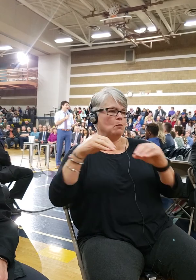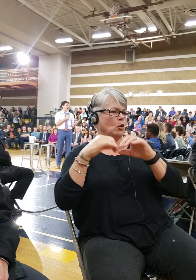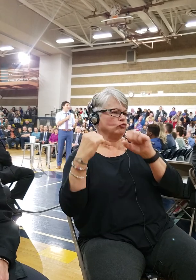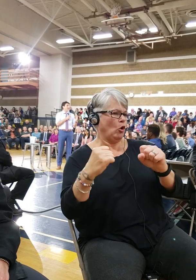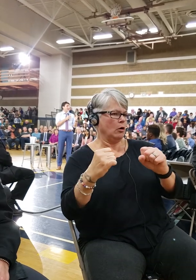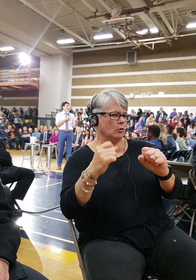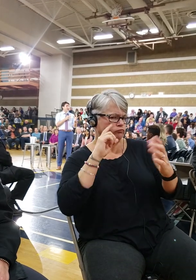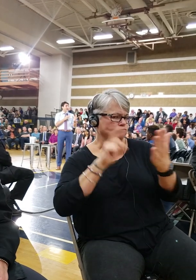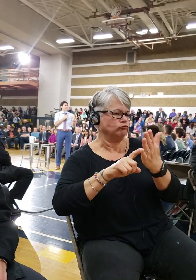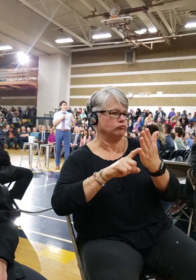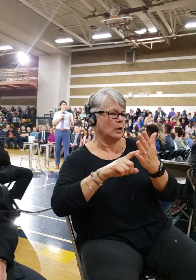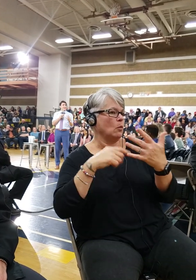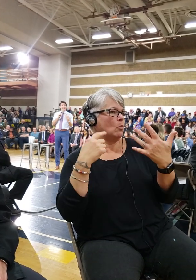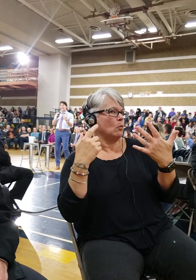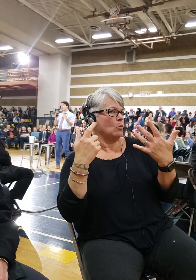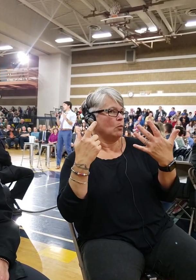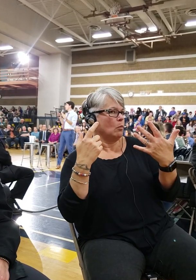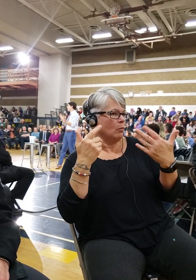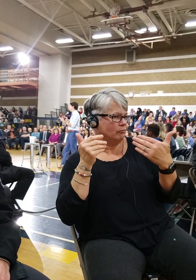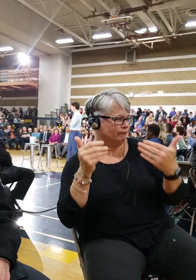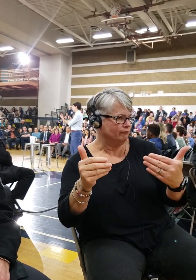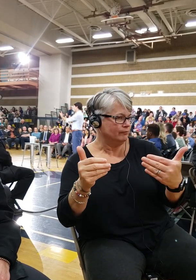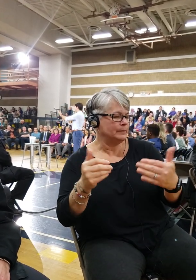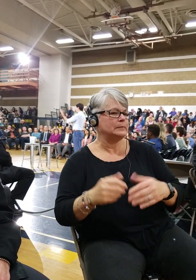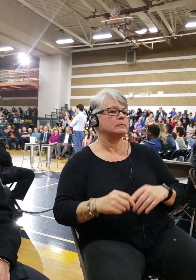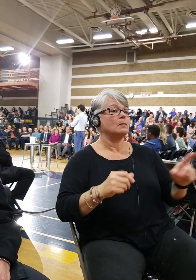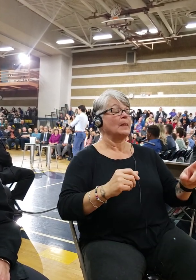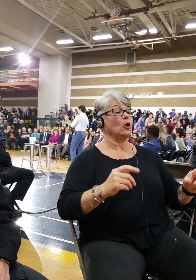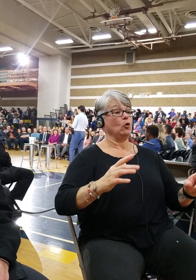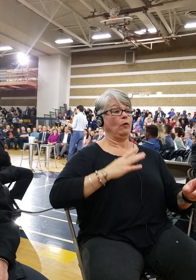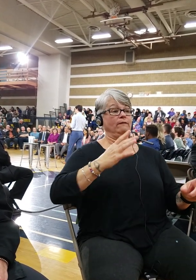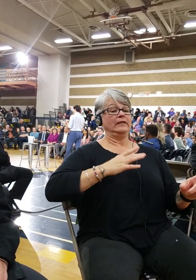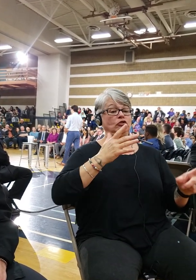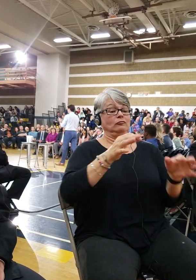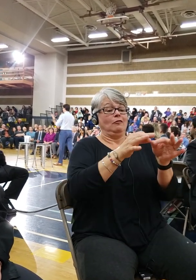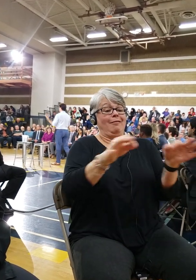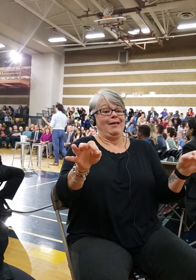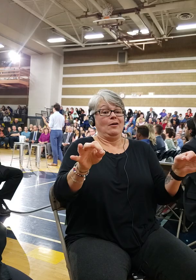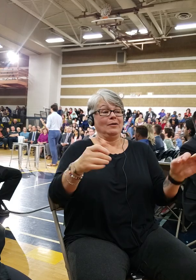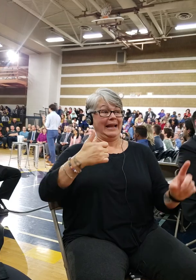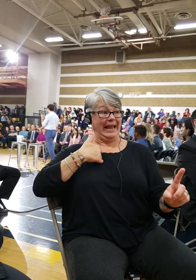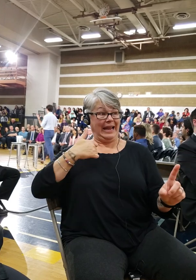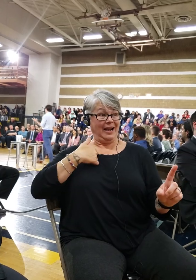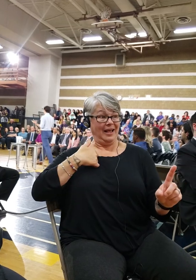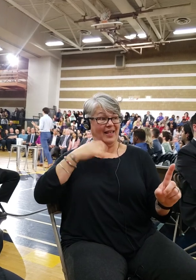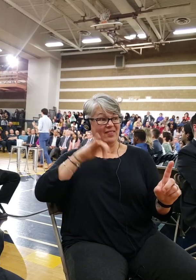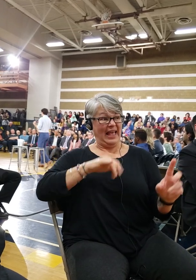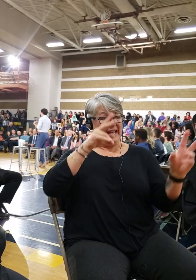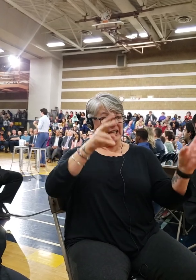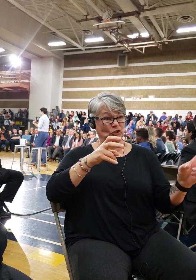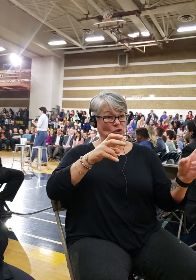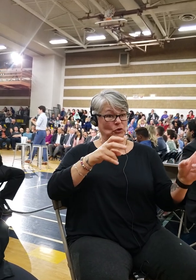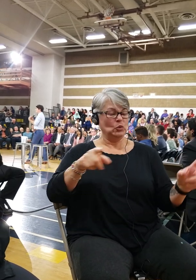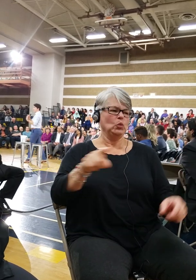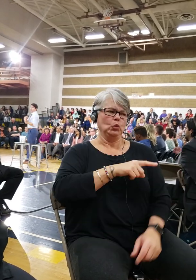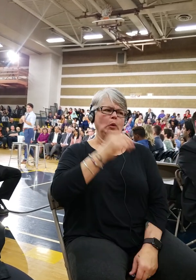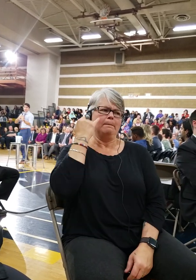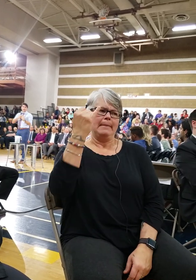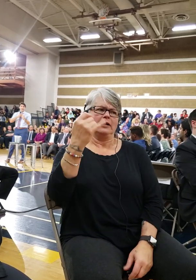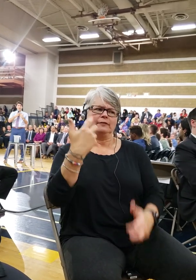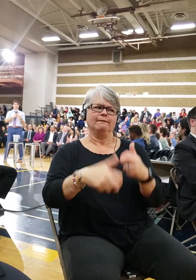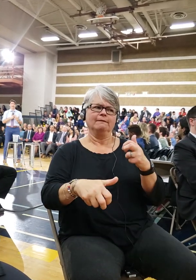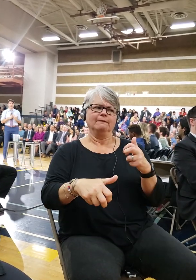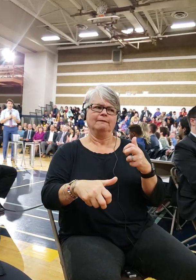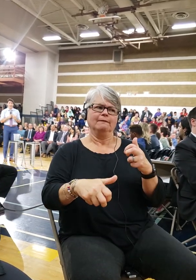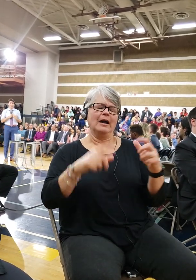LSQ. The issue of official languages in Canada, as one might imagine, is a